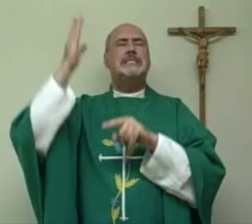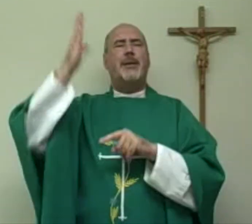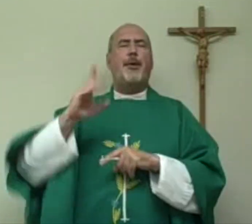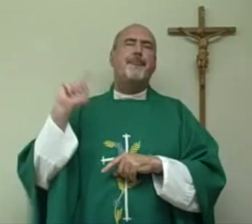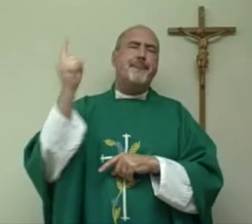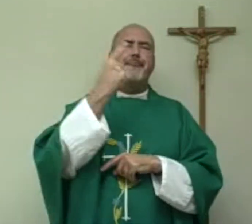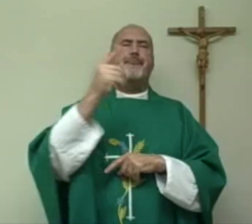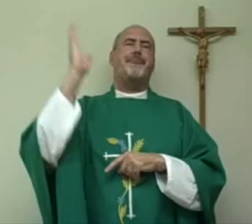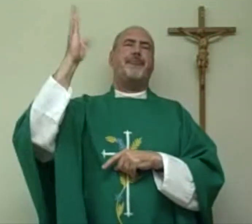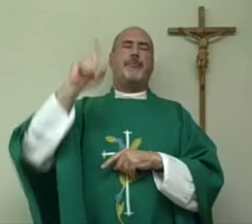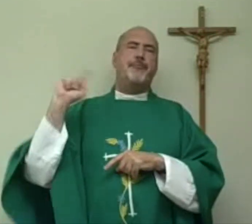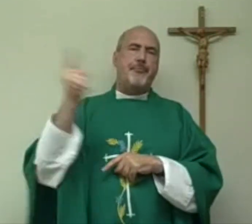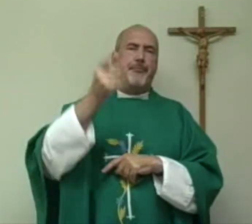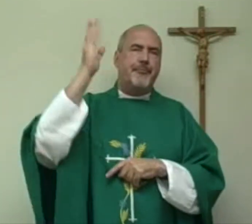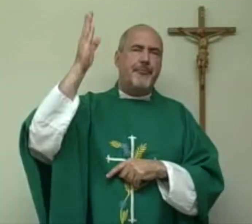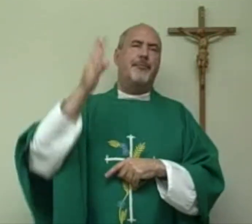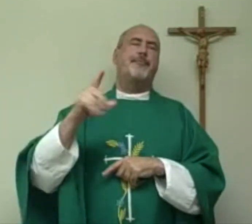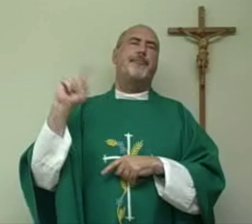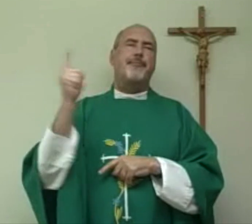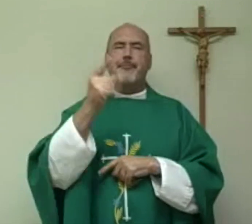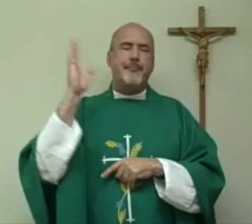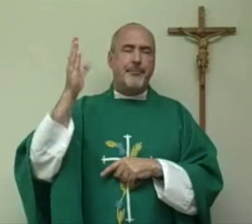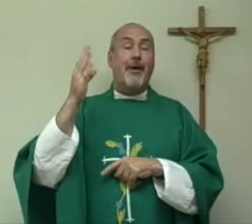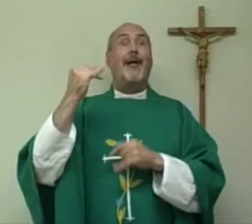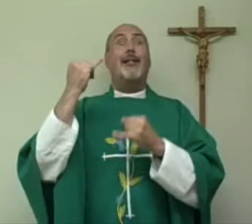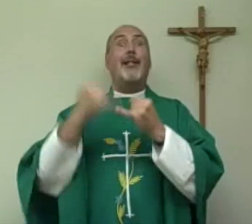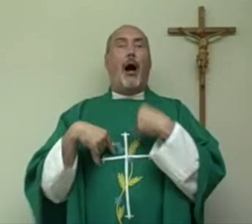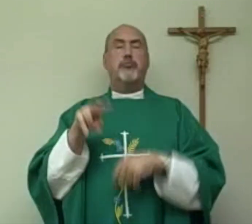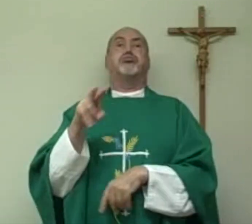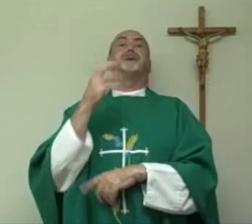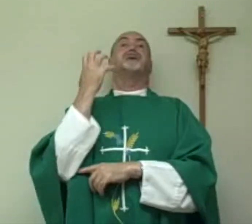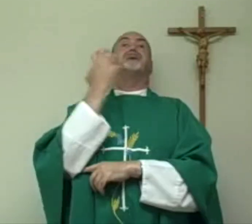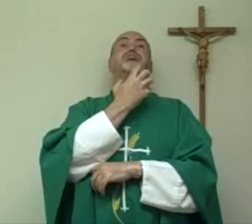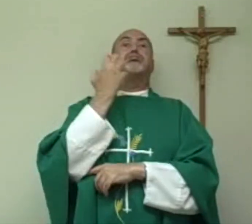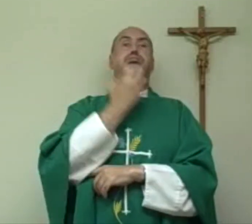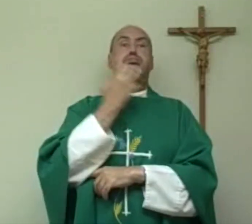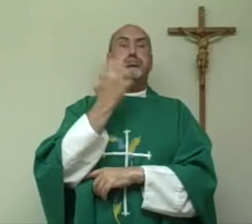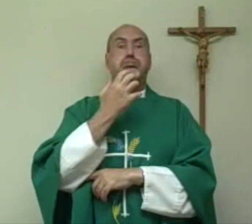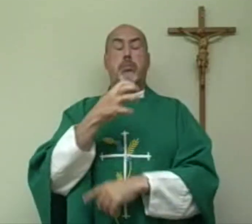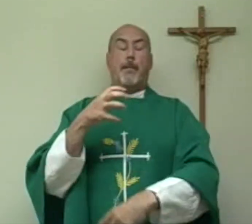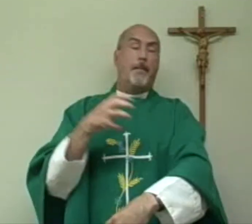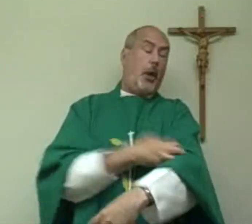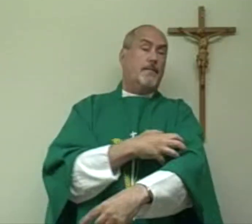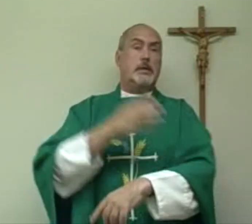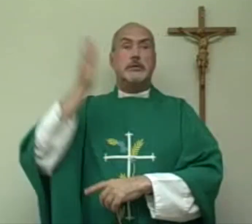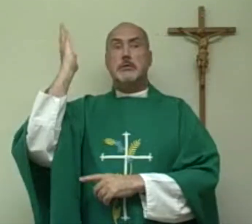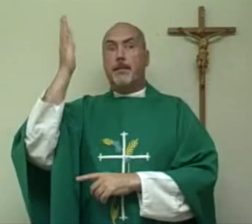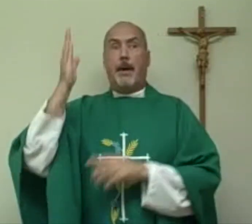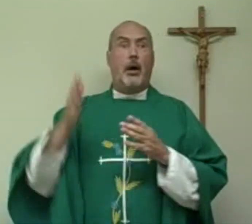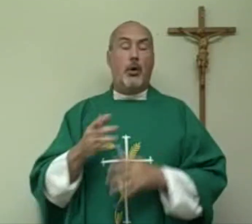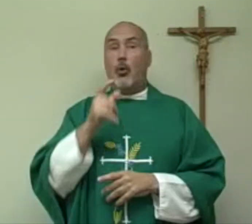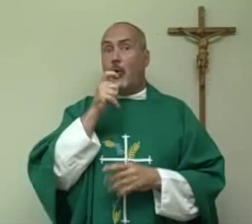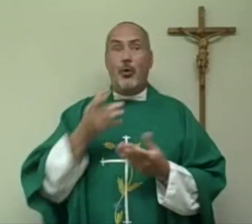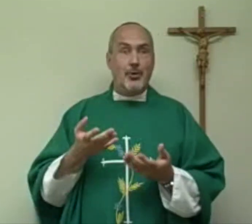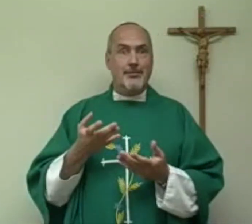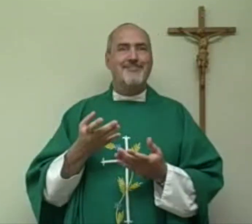Gallaudet University, and they had various speakers speaking at the service. One that stood out the most to me and was the